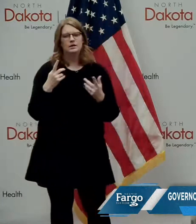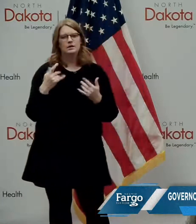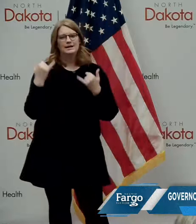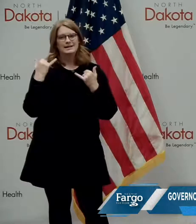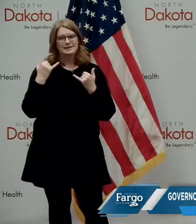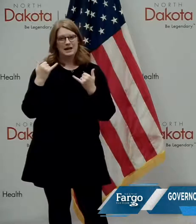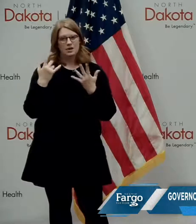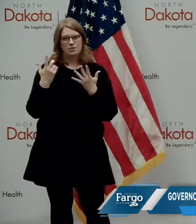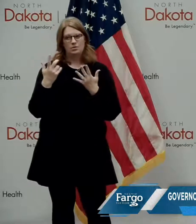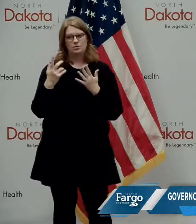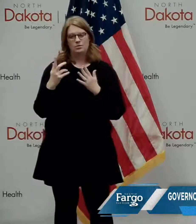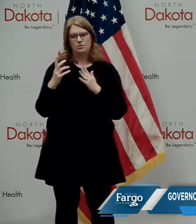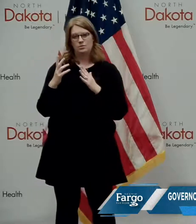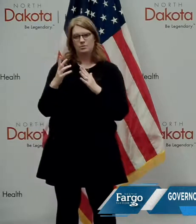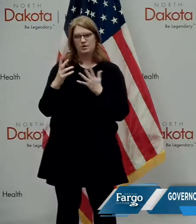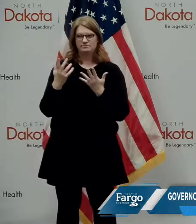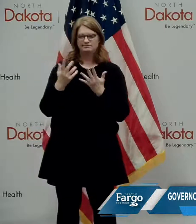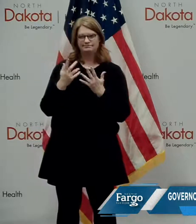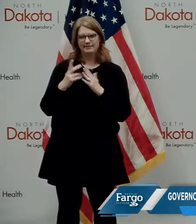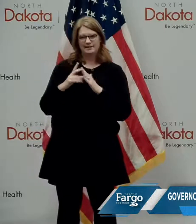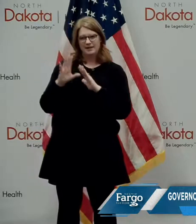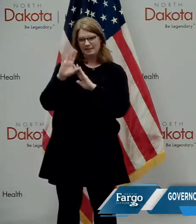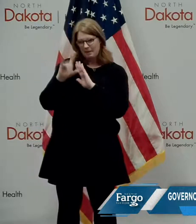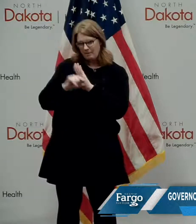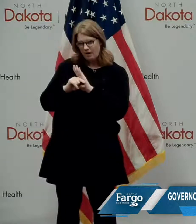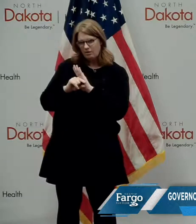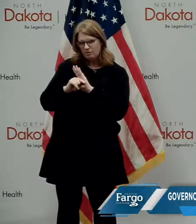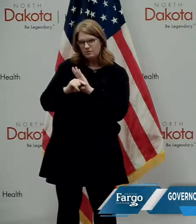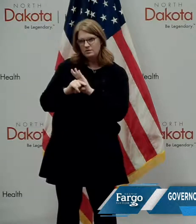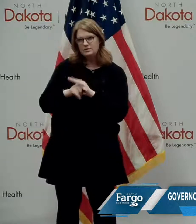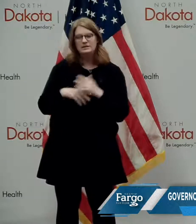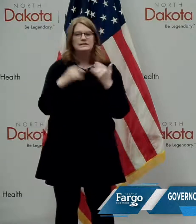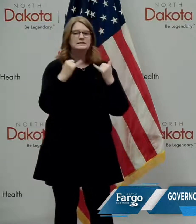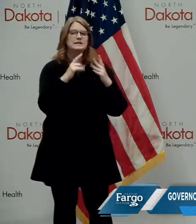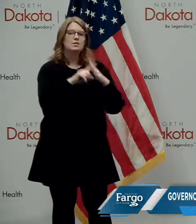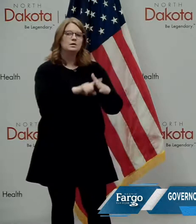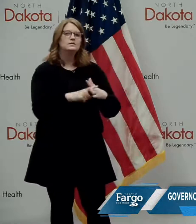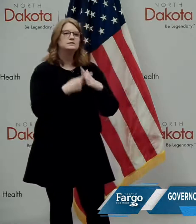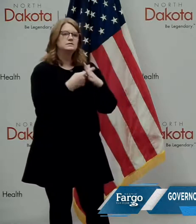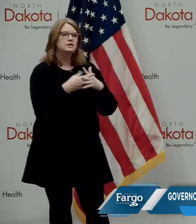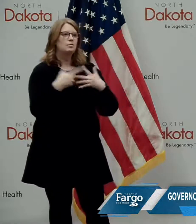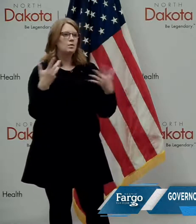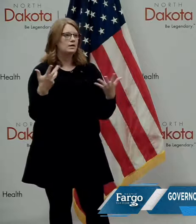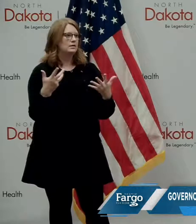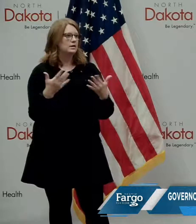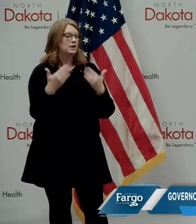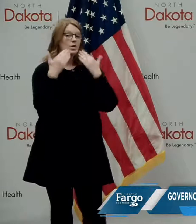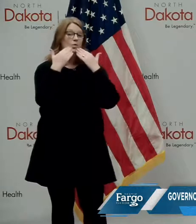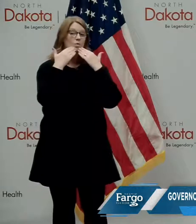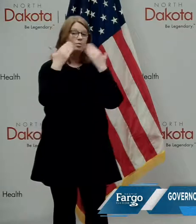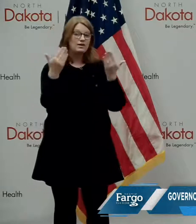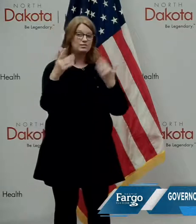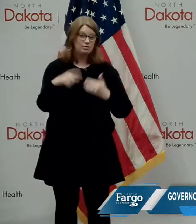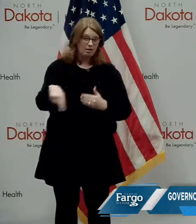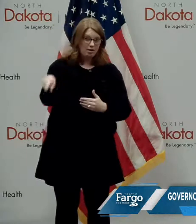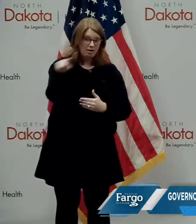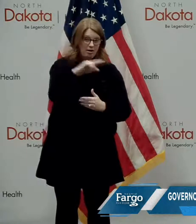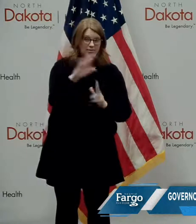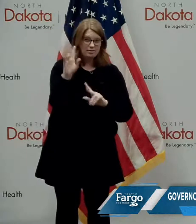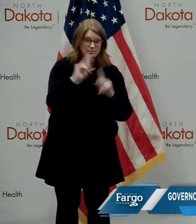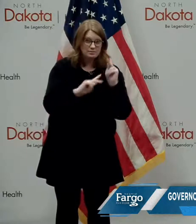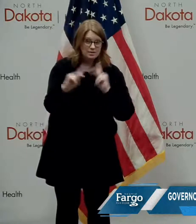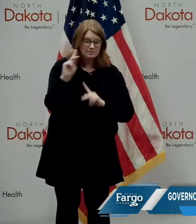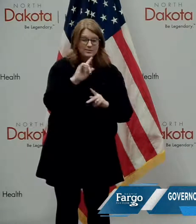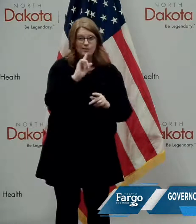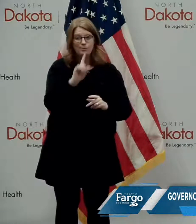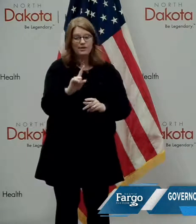background, again, I would just start by opening today to say gratitude for all of those people who are showing grace and